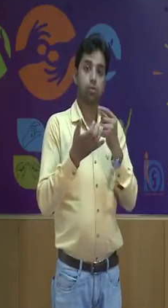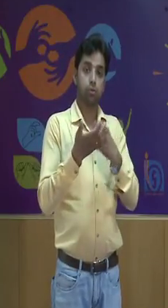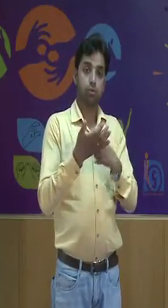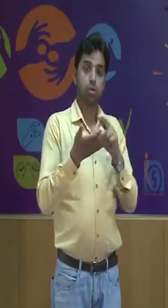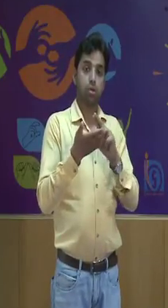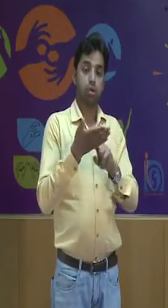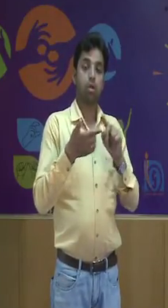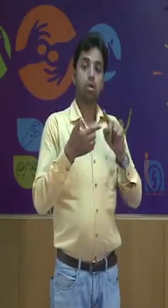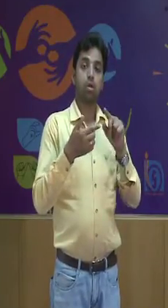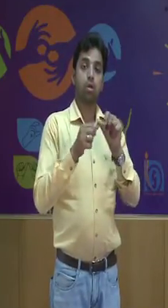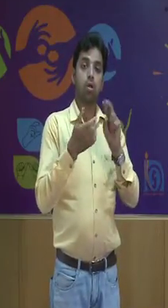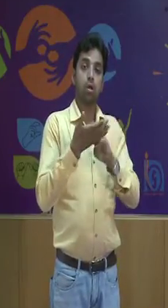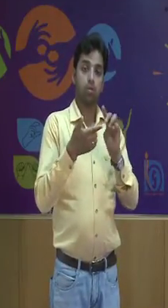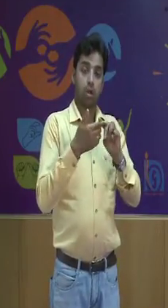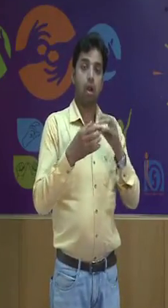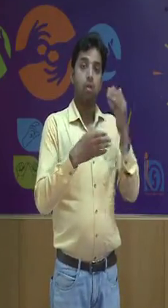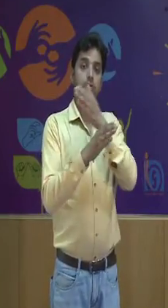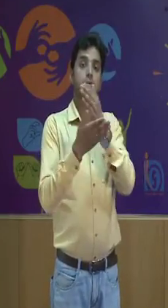as well as where they live.